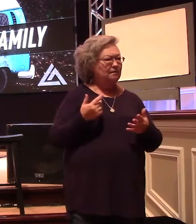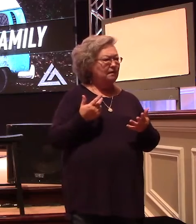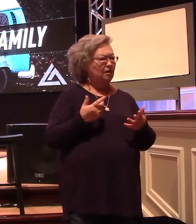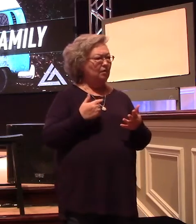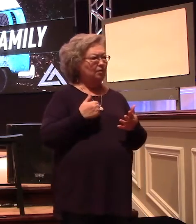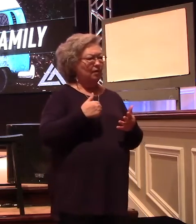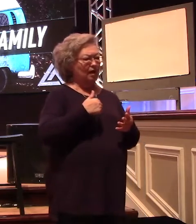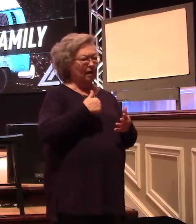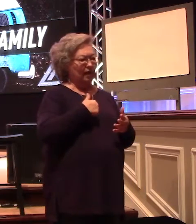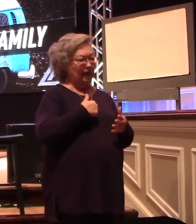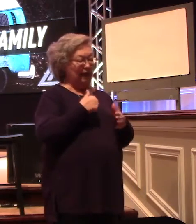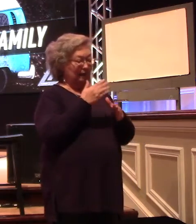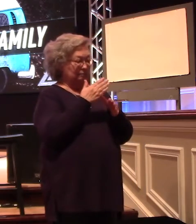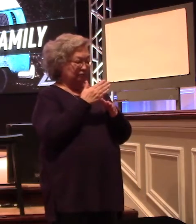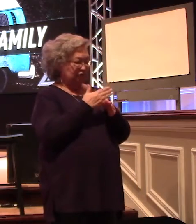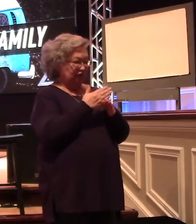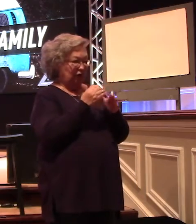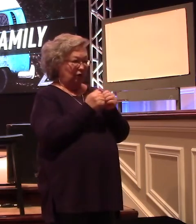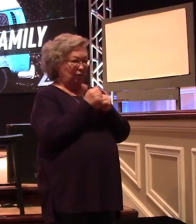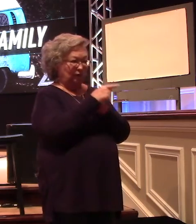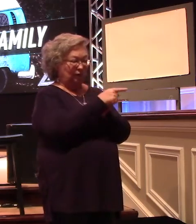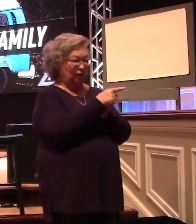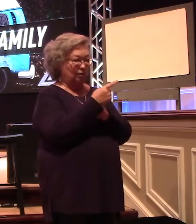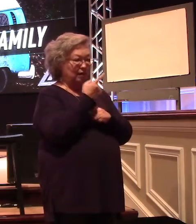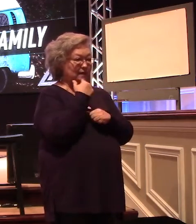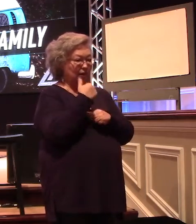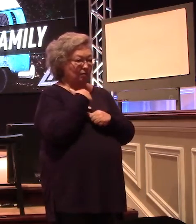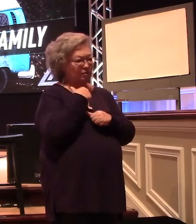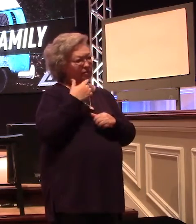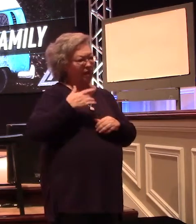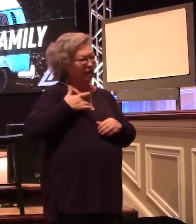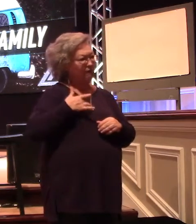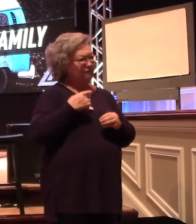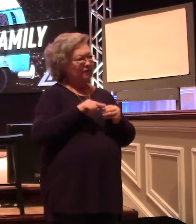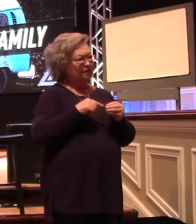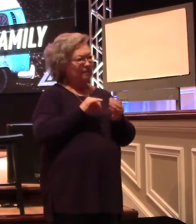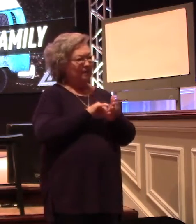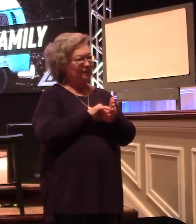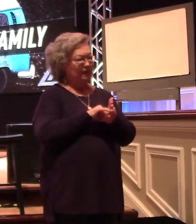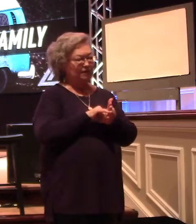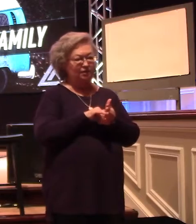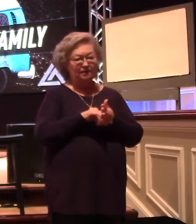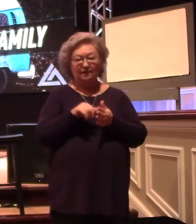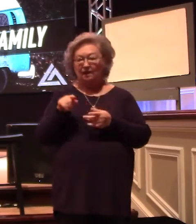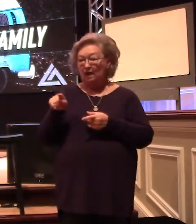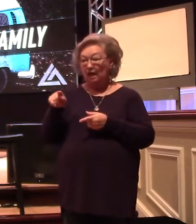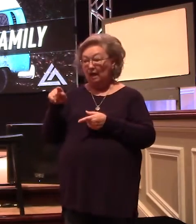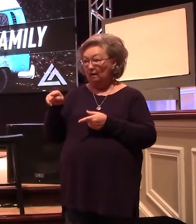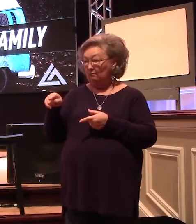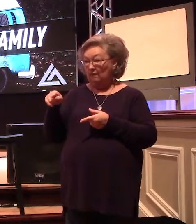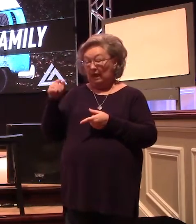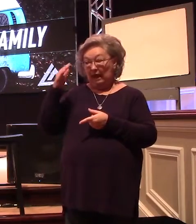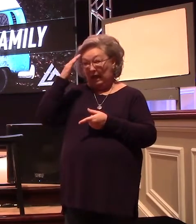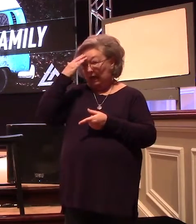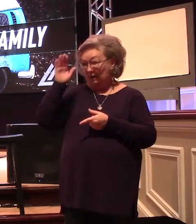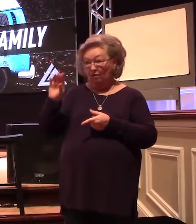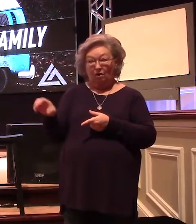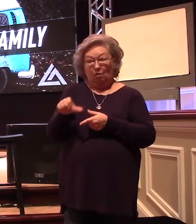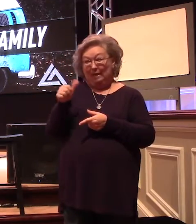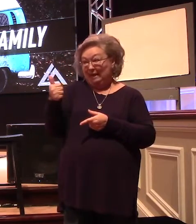with you know, my lack of leadership. And she said, Jimmy, I don't know a woman anywhere who would think